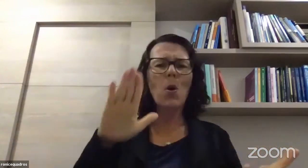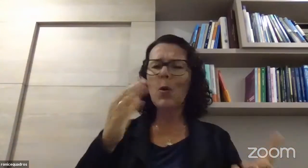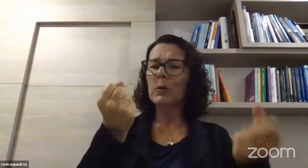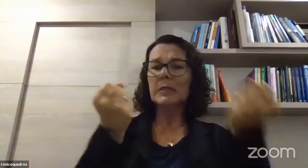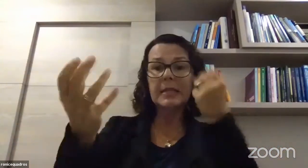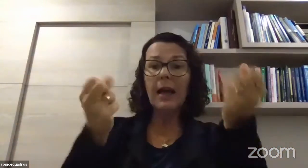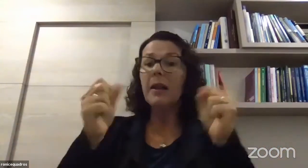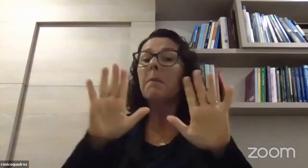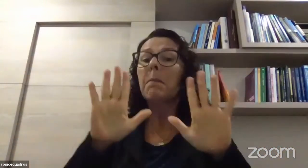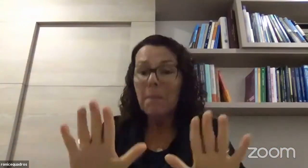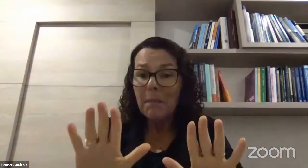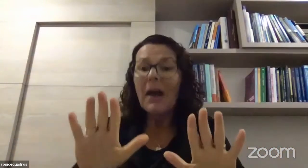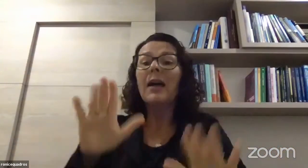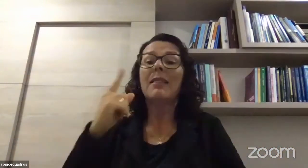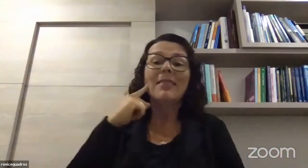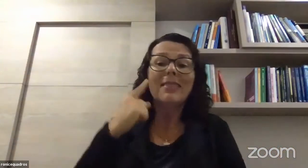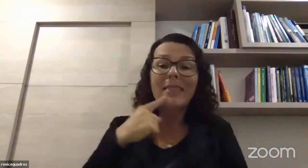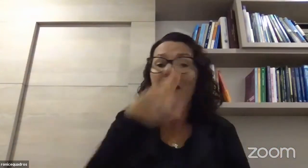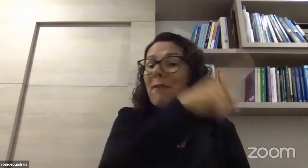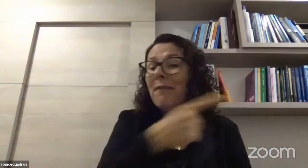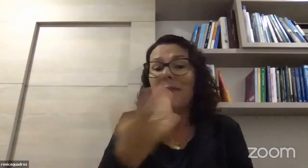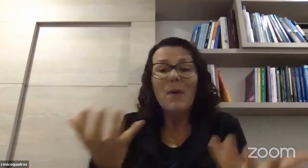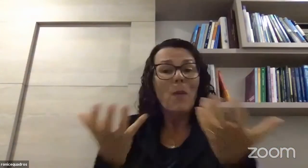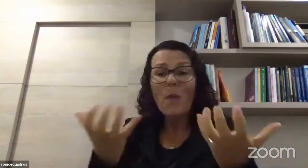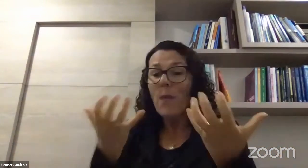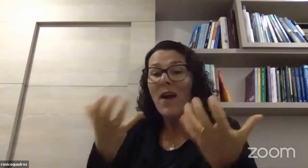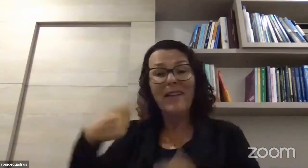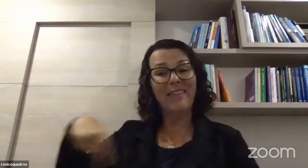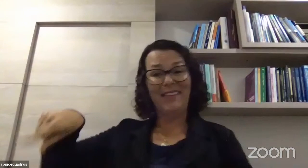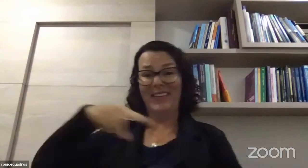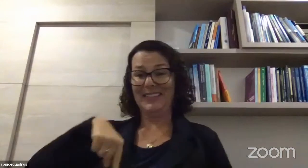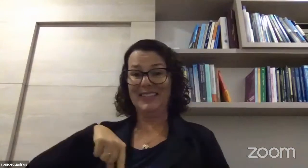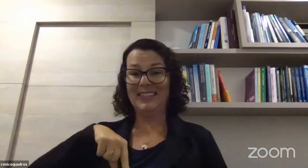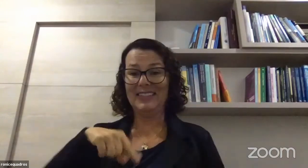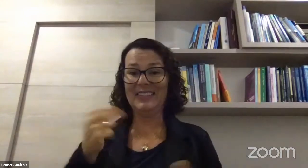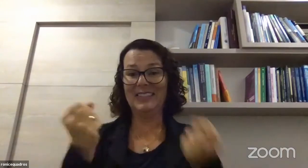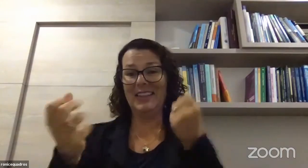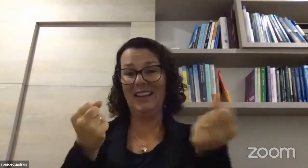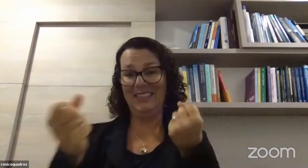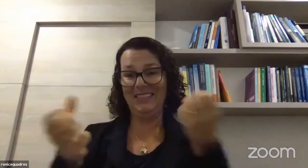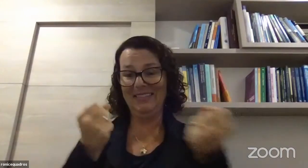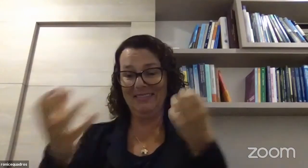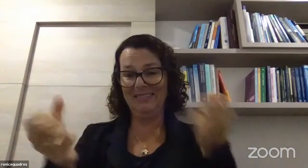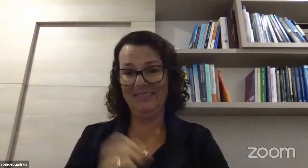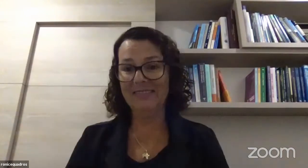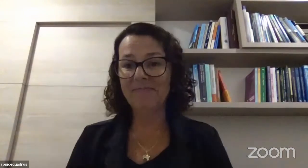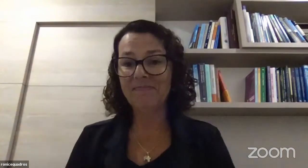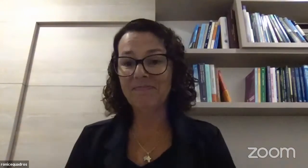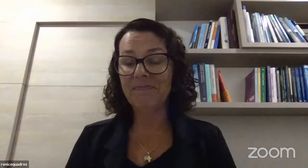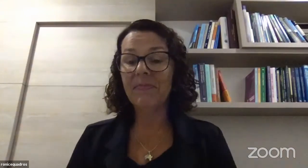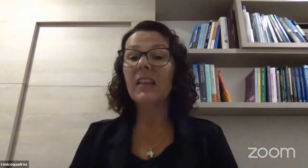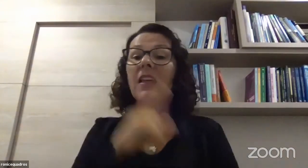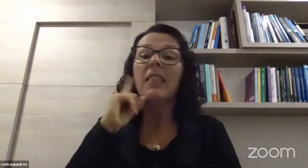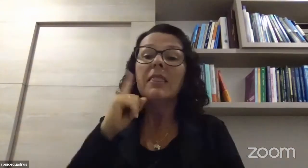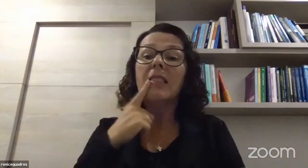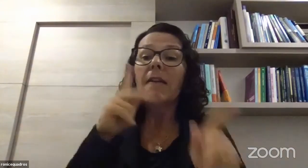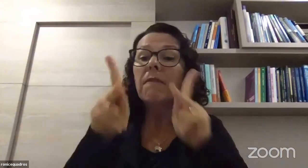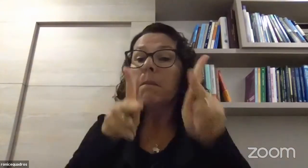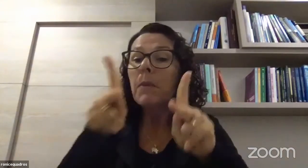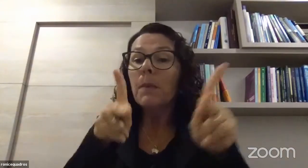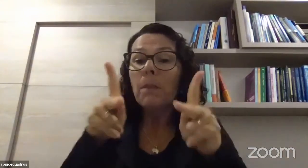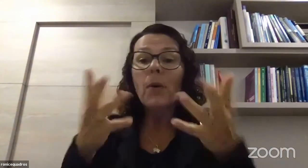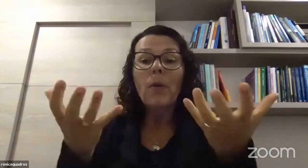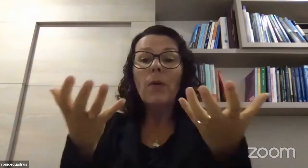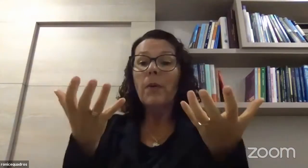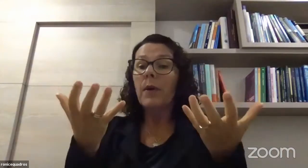think, oh, I'm a linguist and I don't know sign, but I can research sign language linguistics still. But